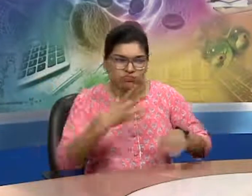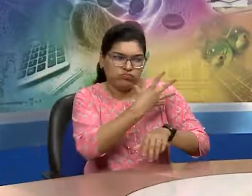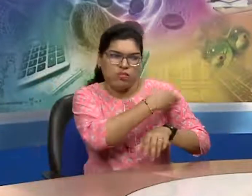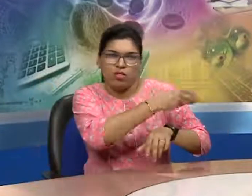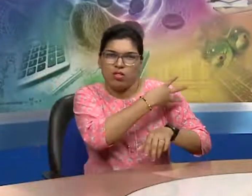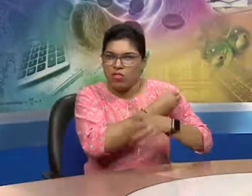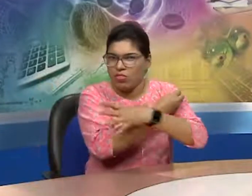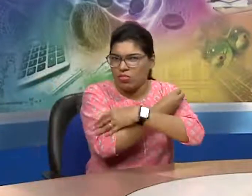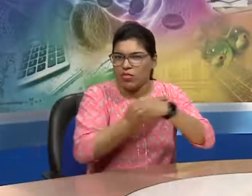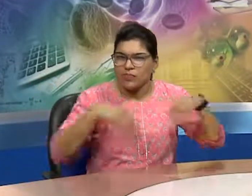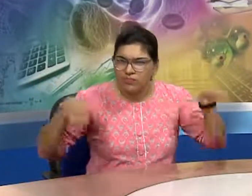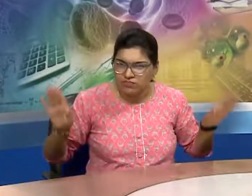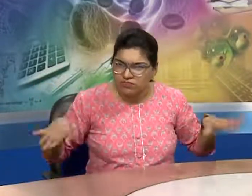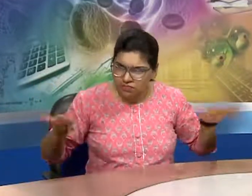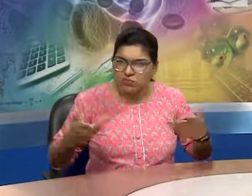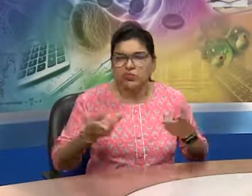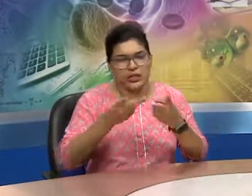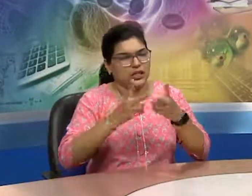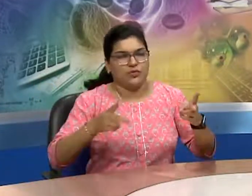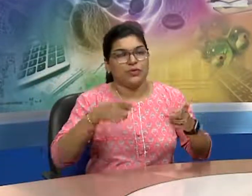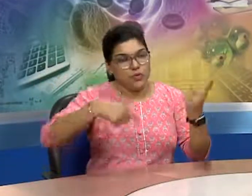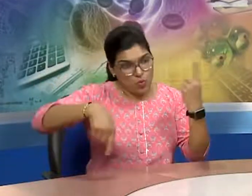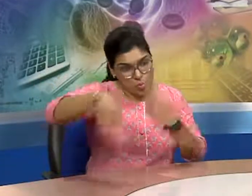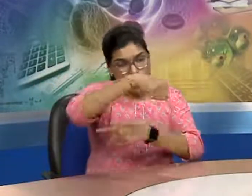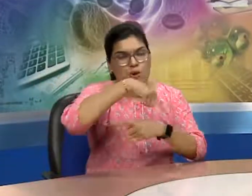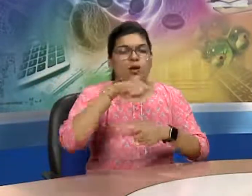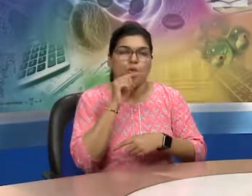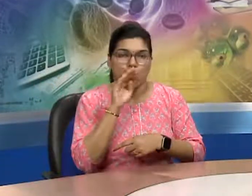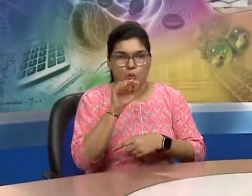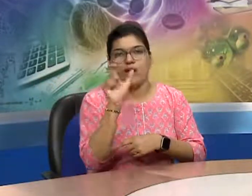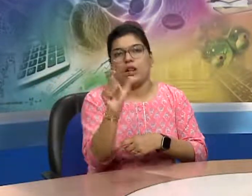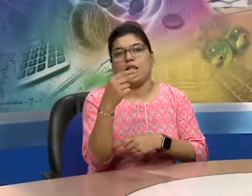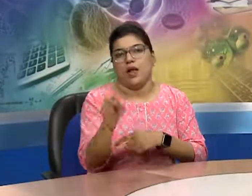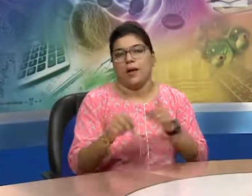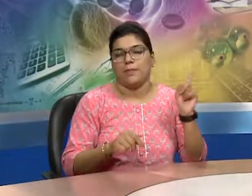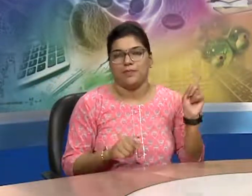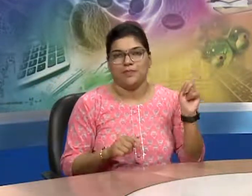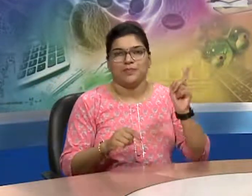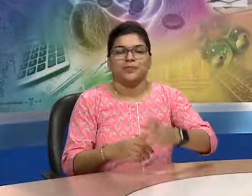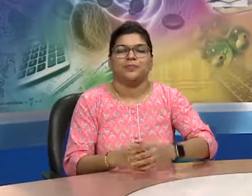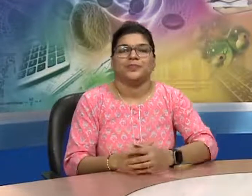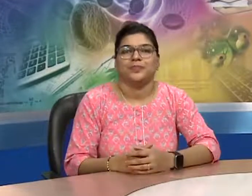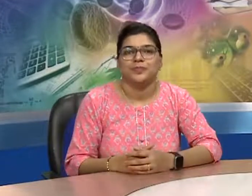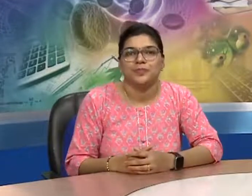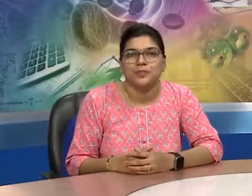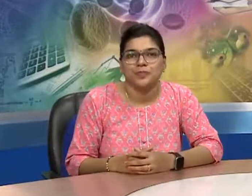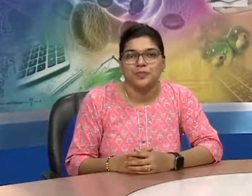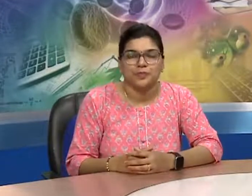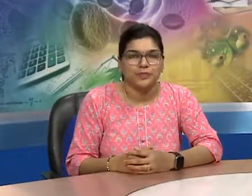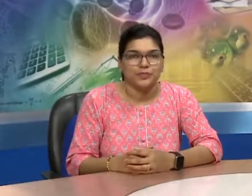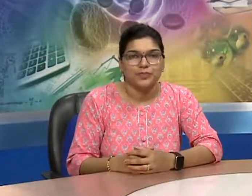There are wild animals which have fur. Sometimes few birds also have fur. So this word is fur.